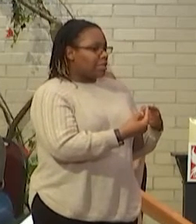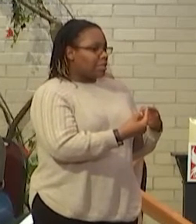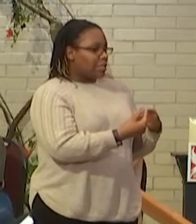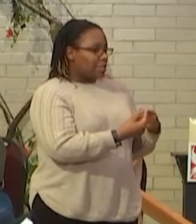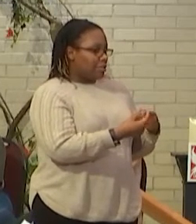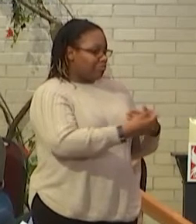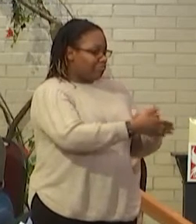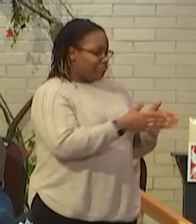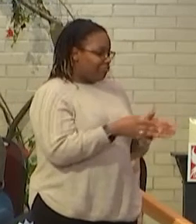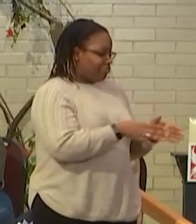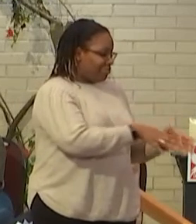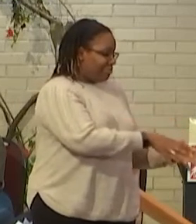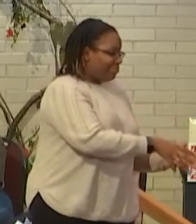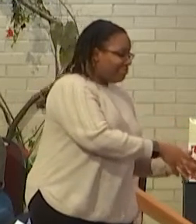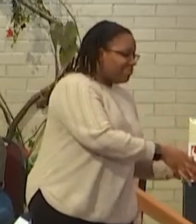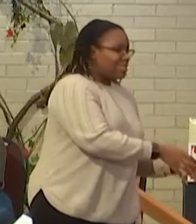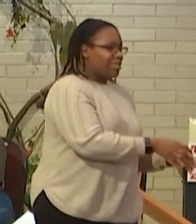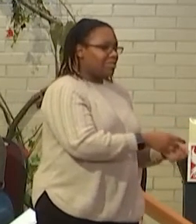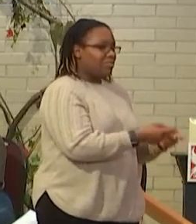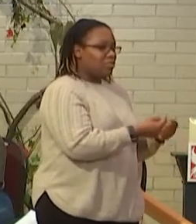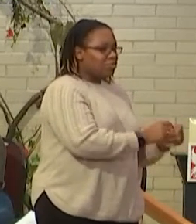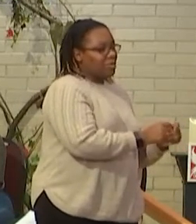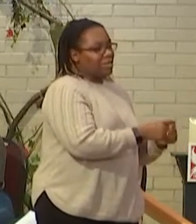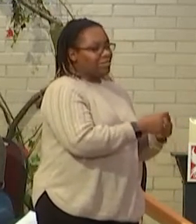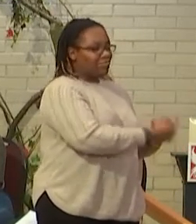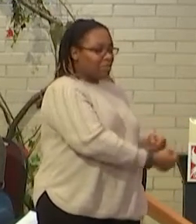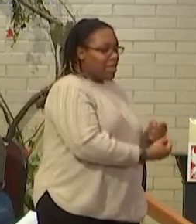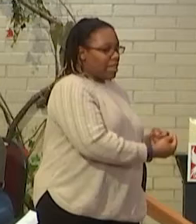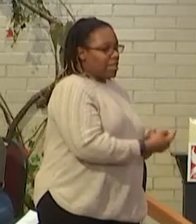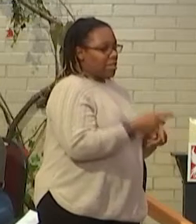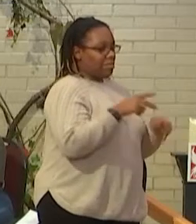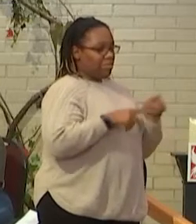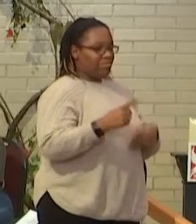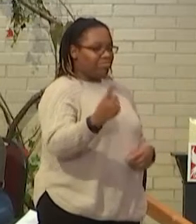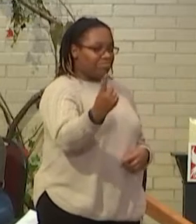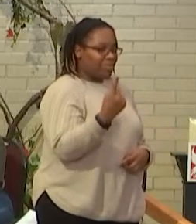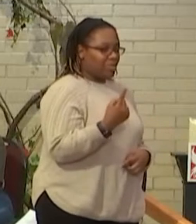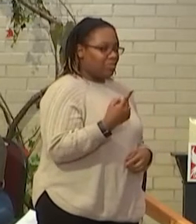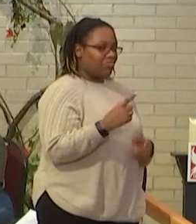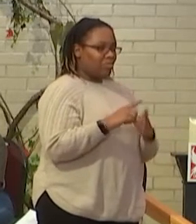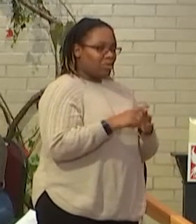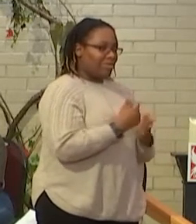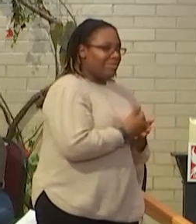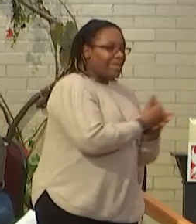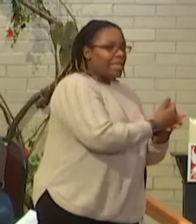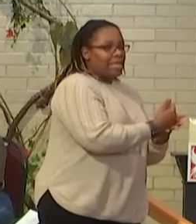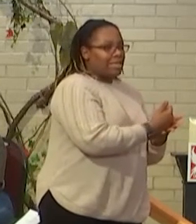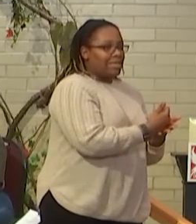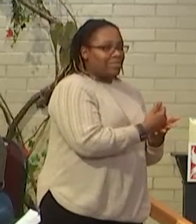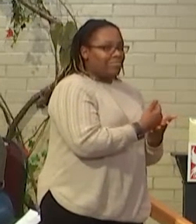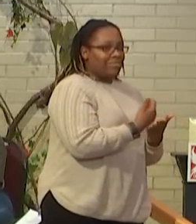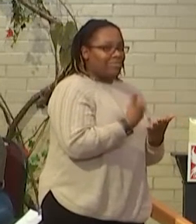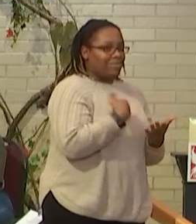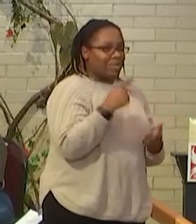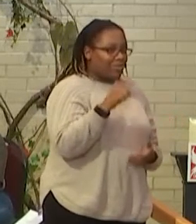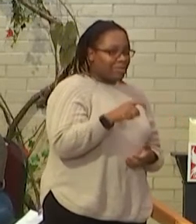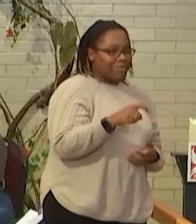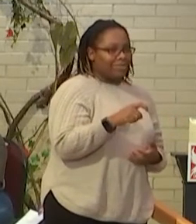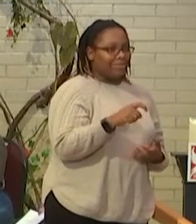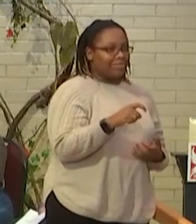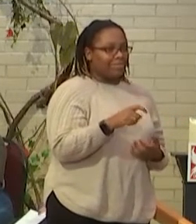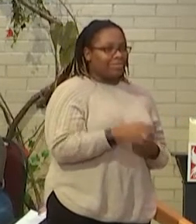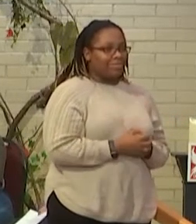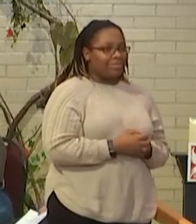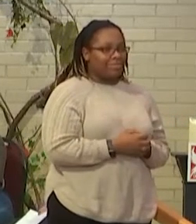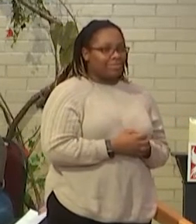something heavy, and so they'll immediately come up to me and start helping. And a lot of times I do not need that.